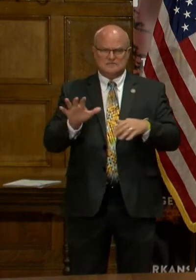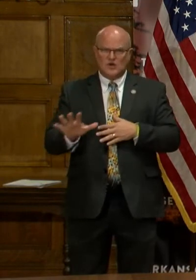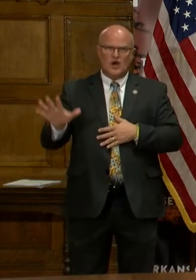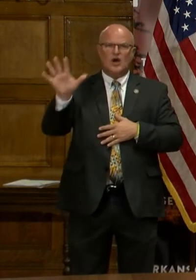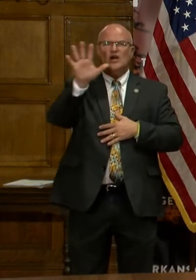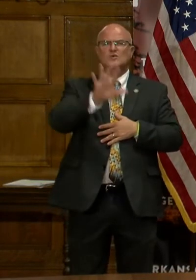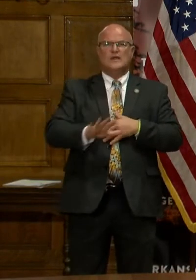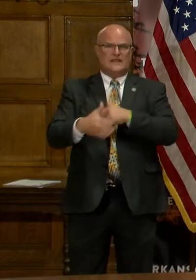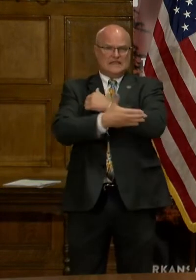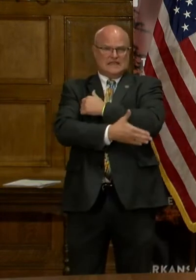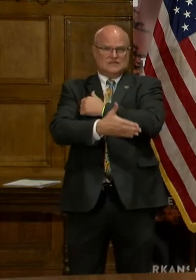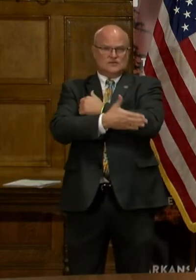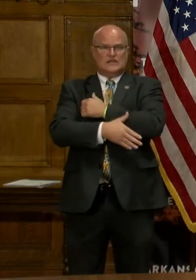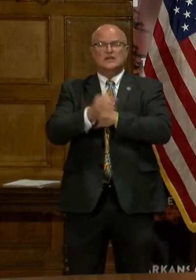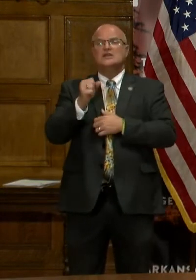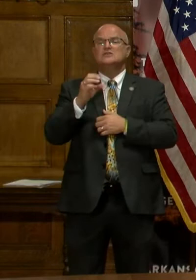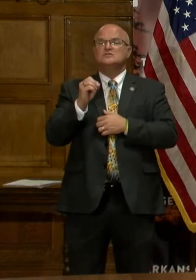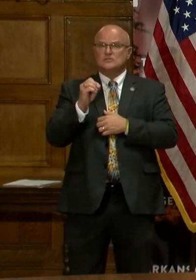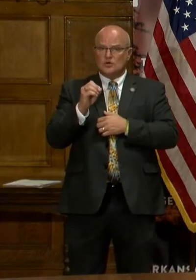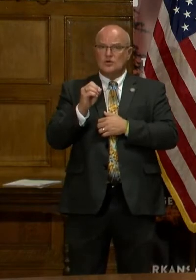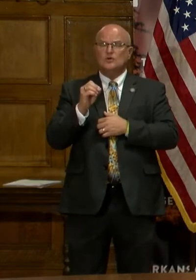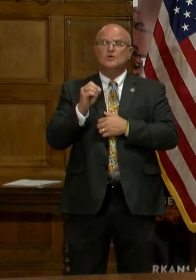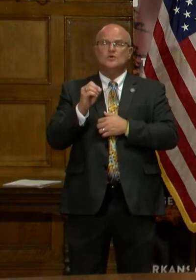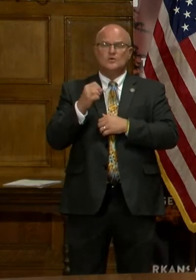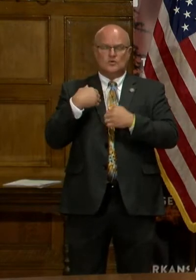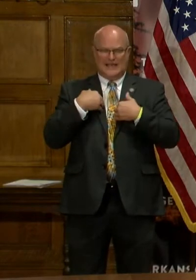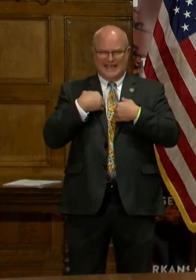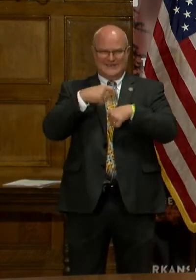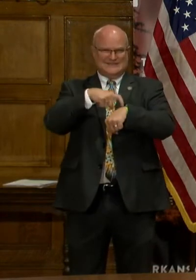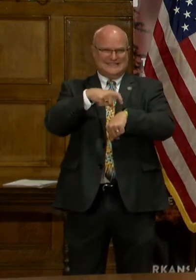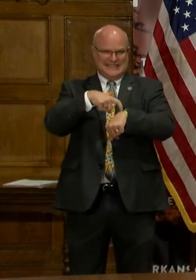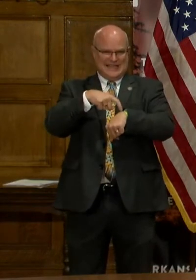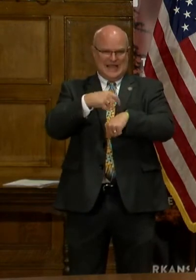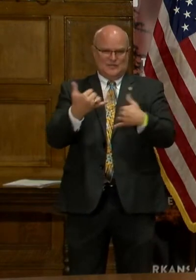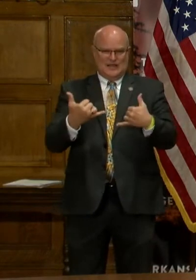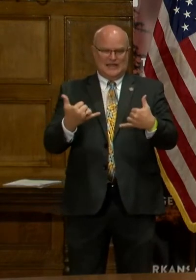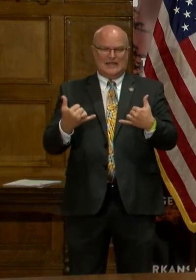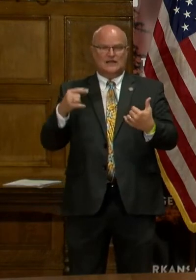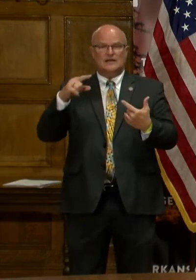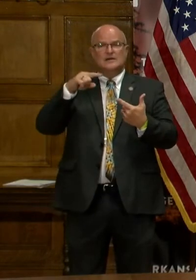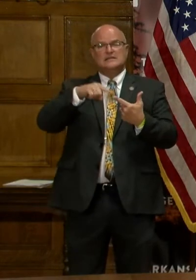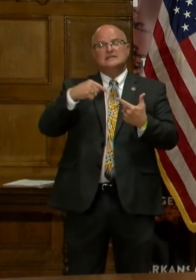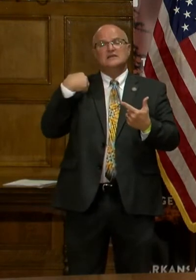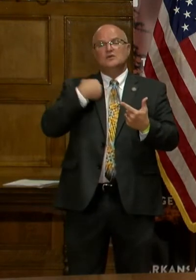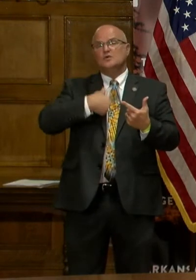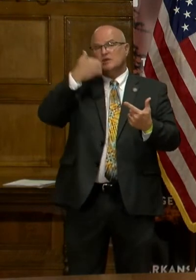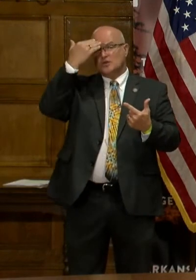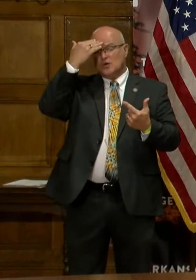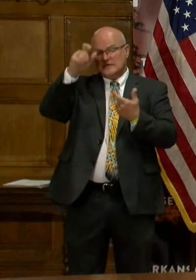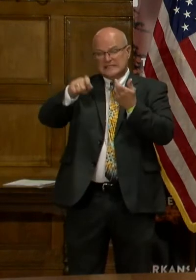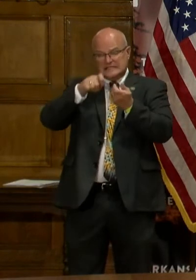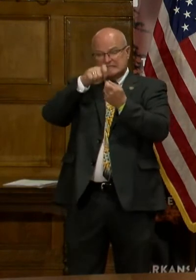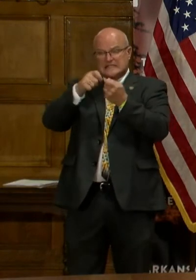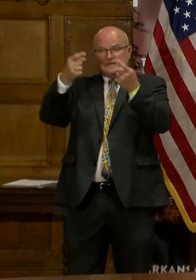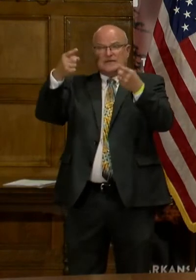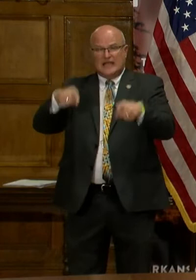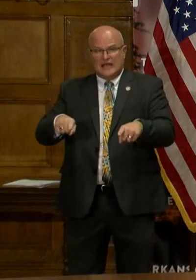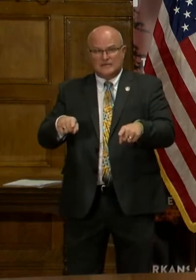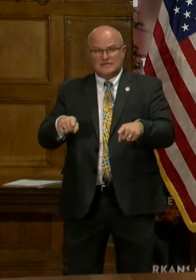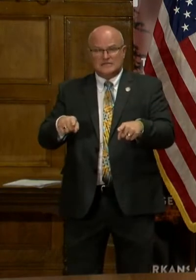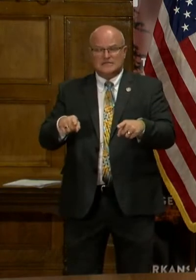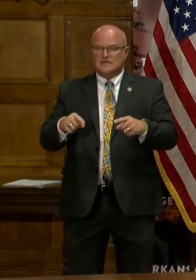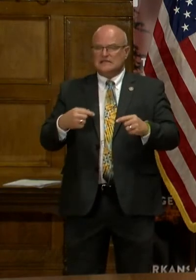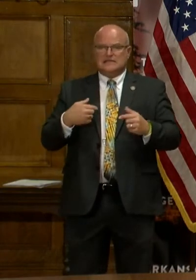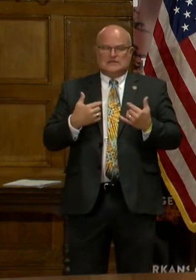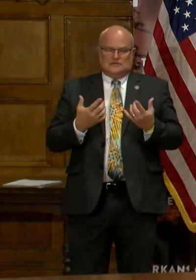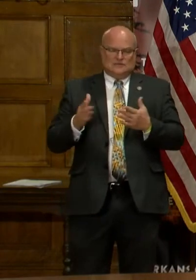across the country. And so there's time to work with there, and until we know what happens, there's really a